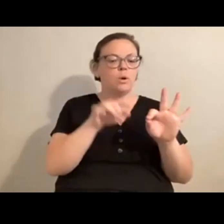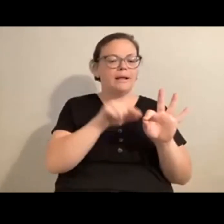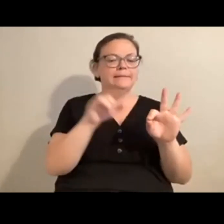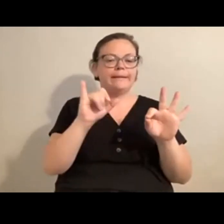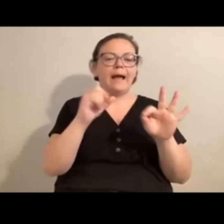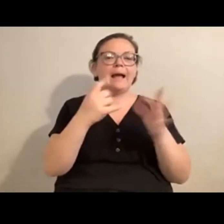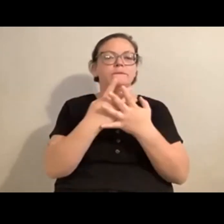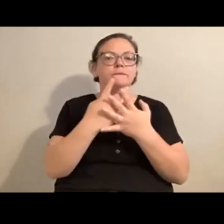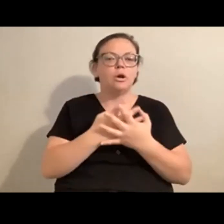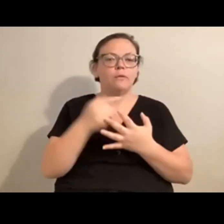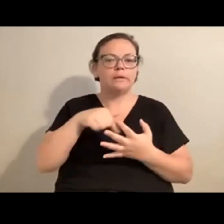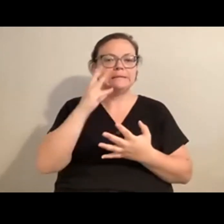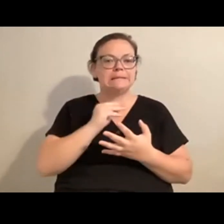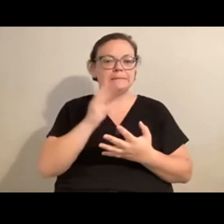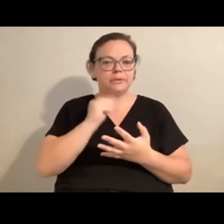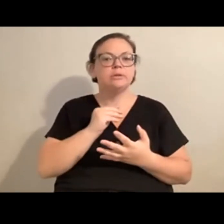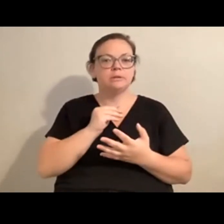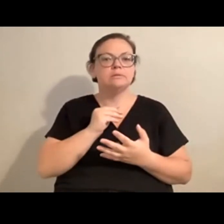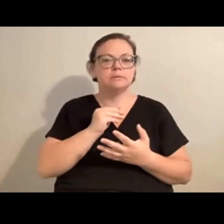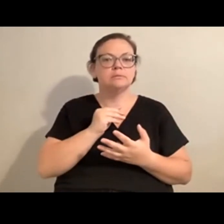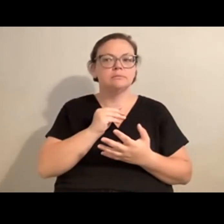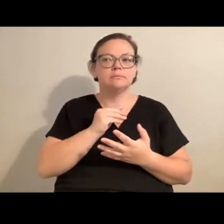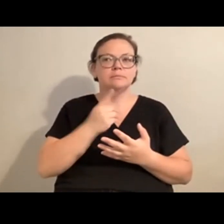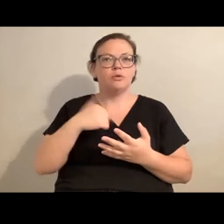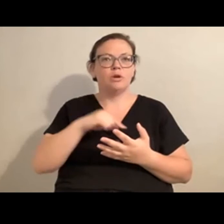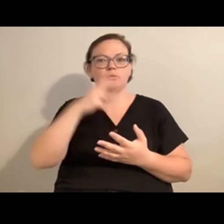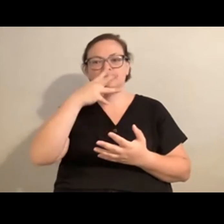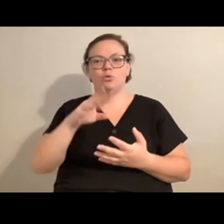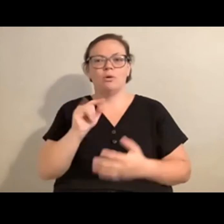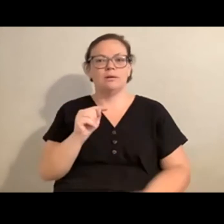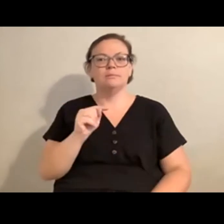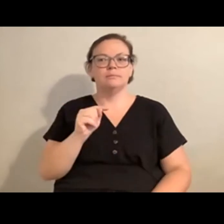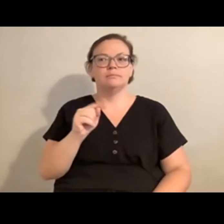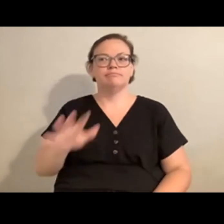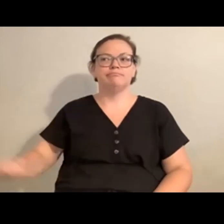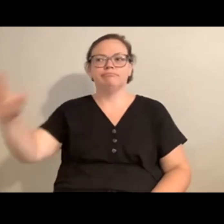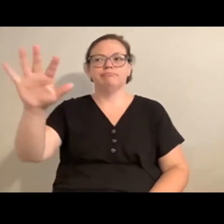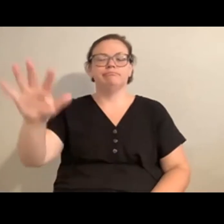this experience to be ignored by the world at large.